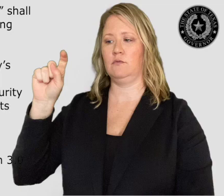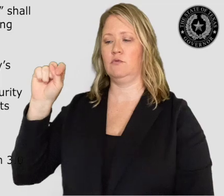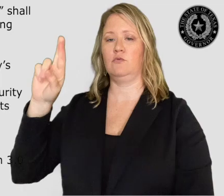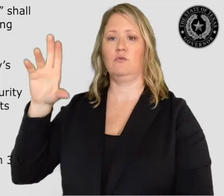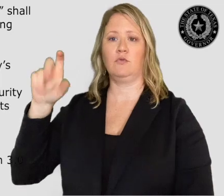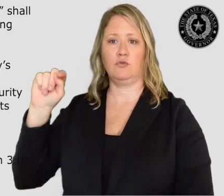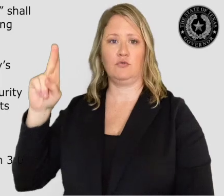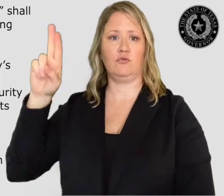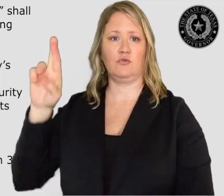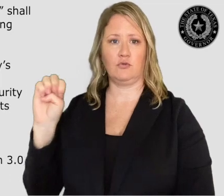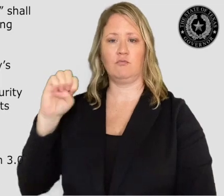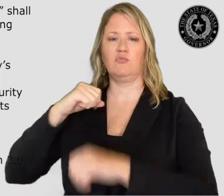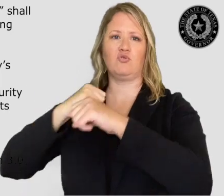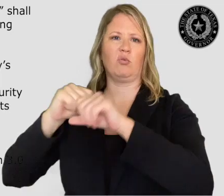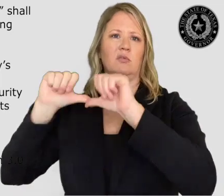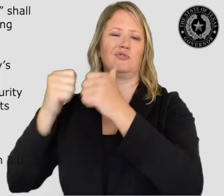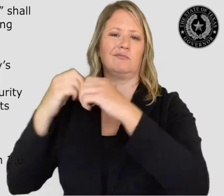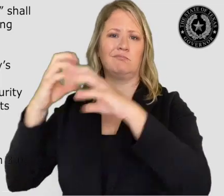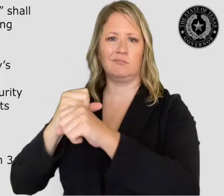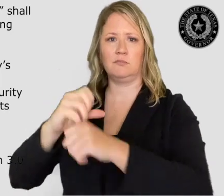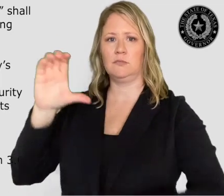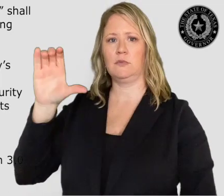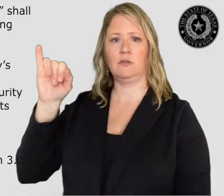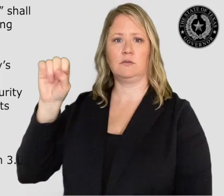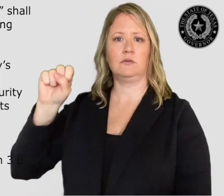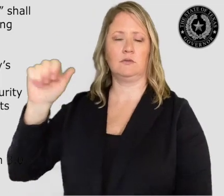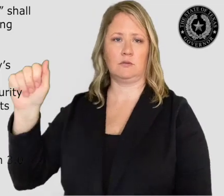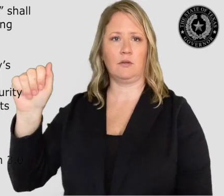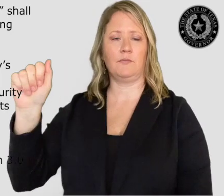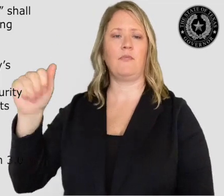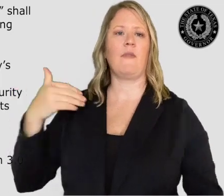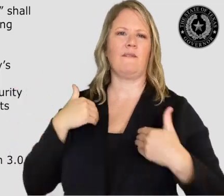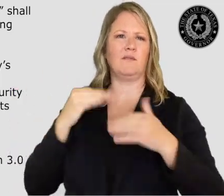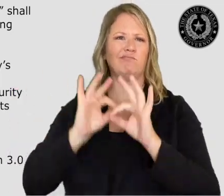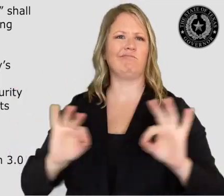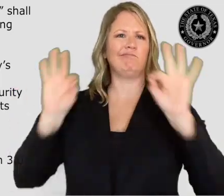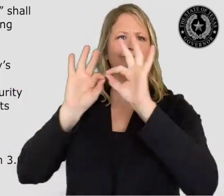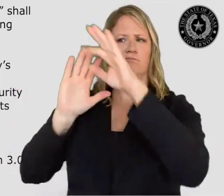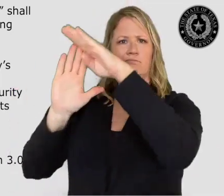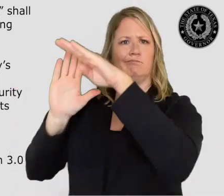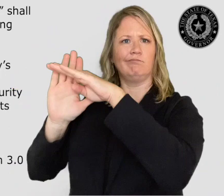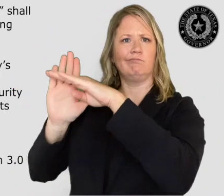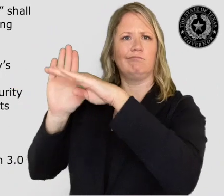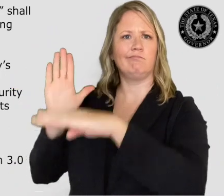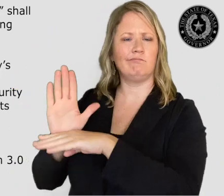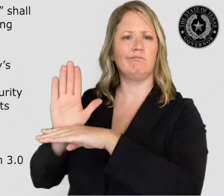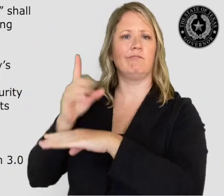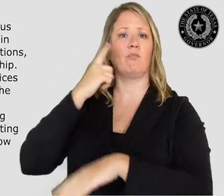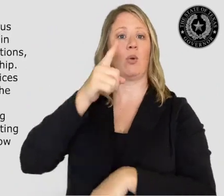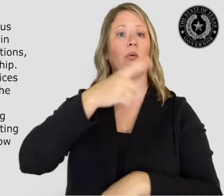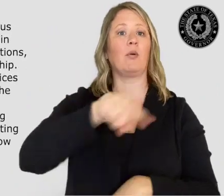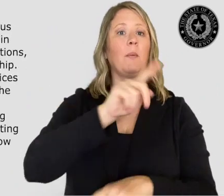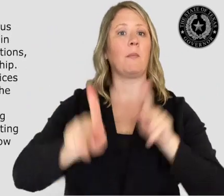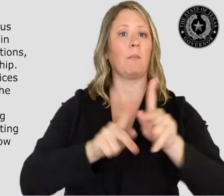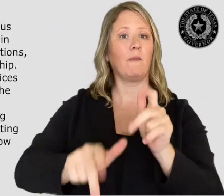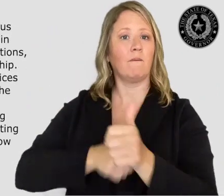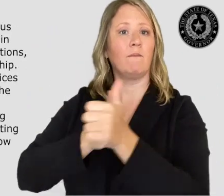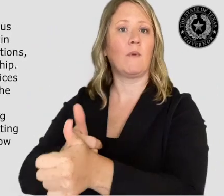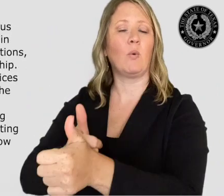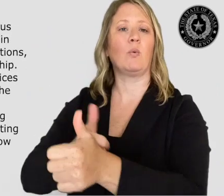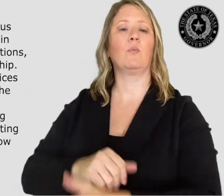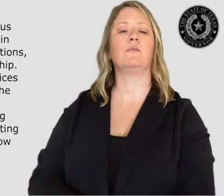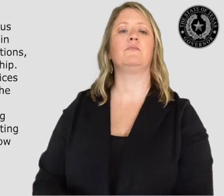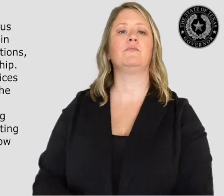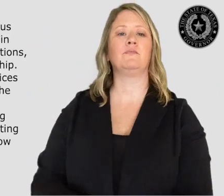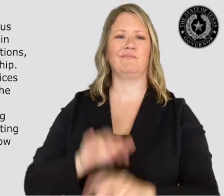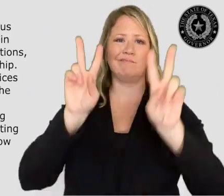Infrastructure Security Agency in its Guidance on the Essential Critical Infrastructure Workforce, version 3.0, or any